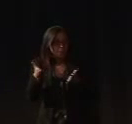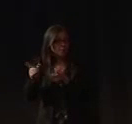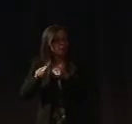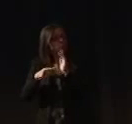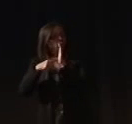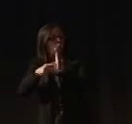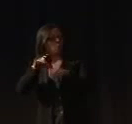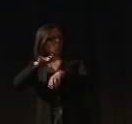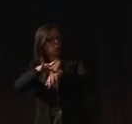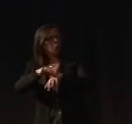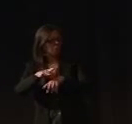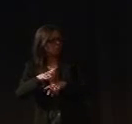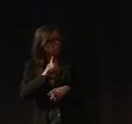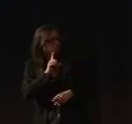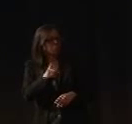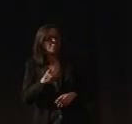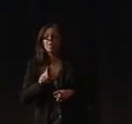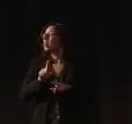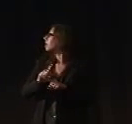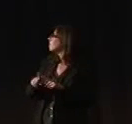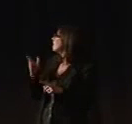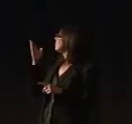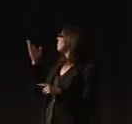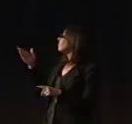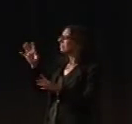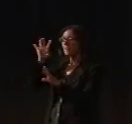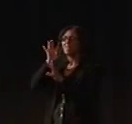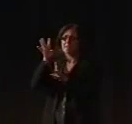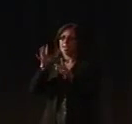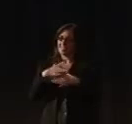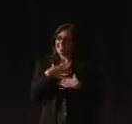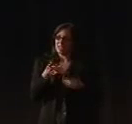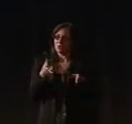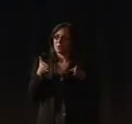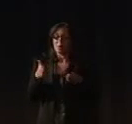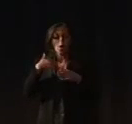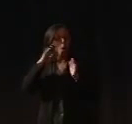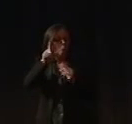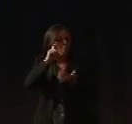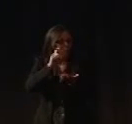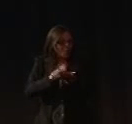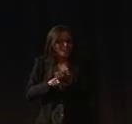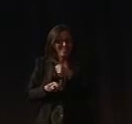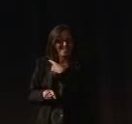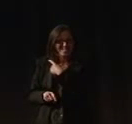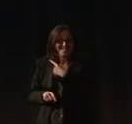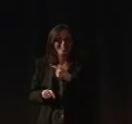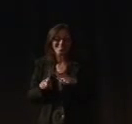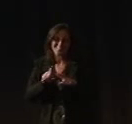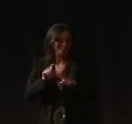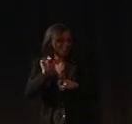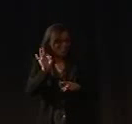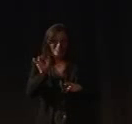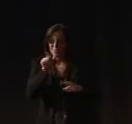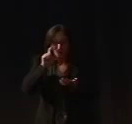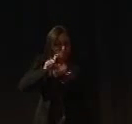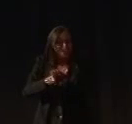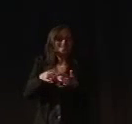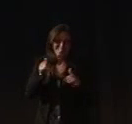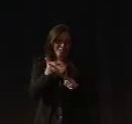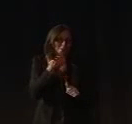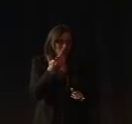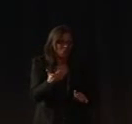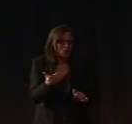had invented in his team a very interesting way. I don't know, I hope you begin to recognize, but if you don't, it's good or too, because it means you